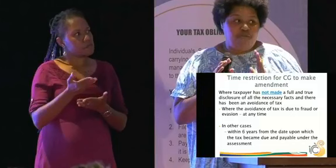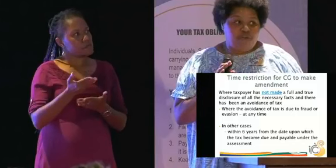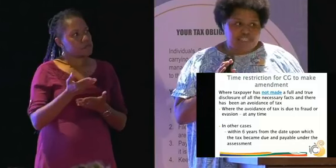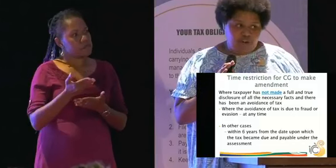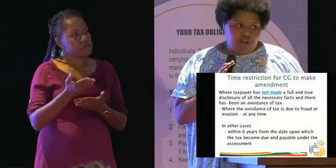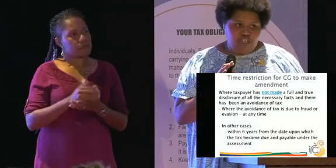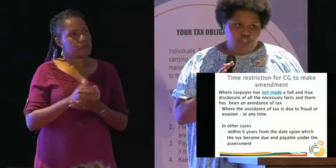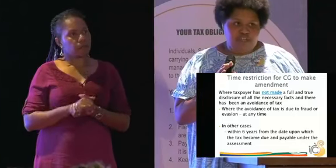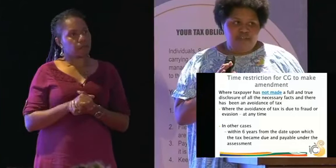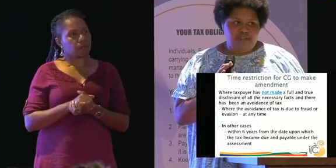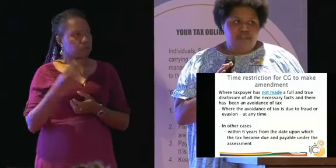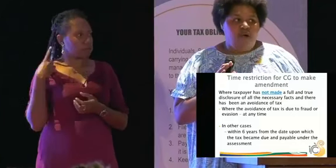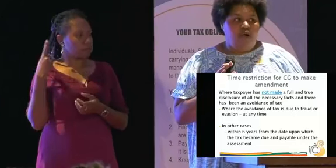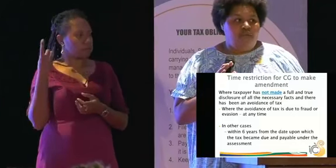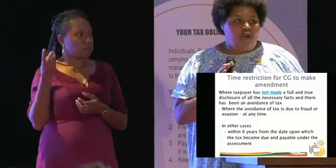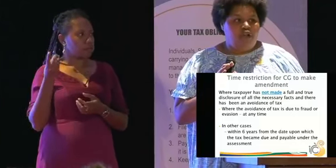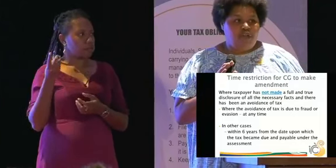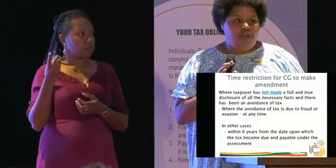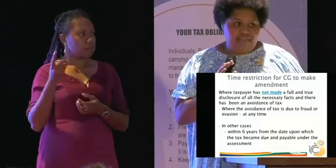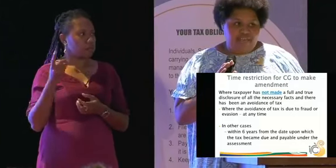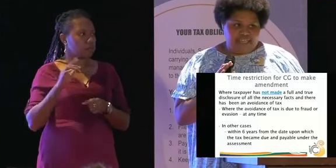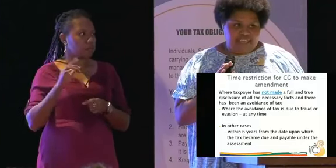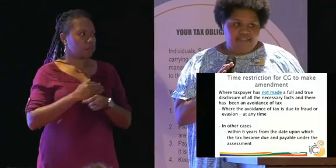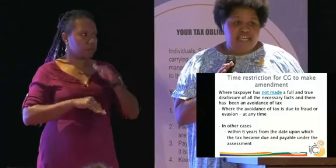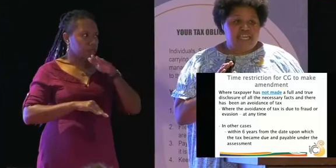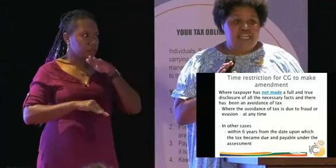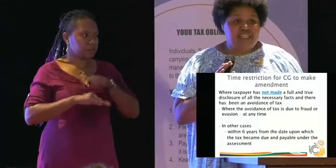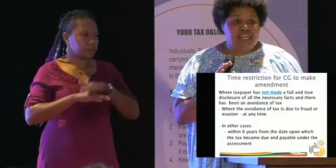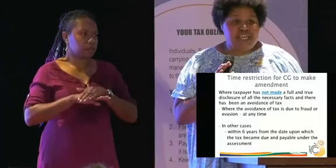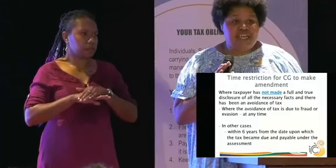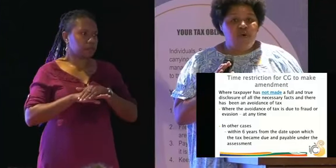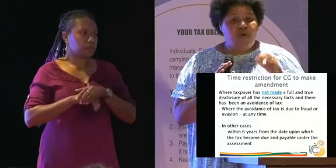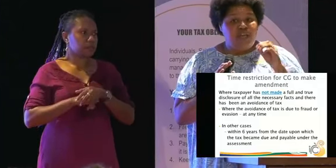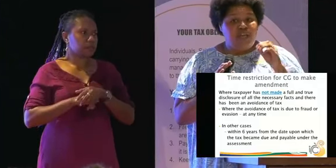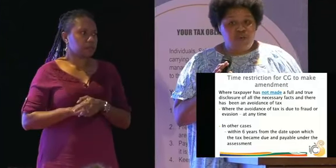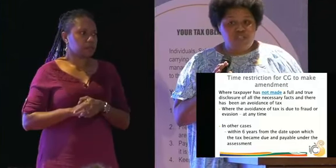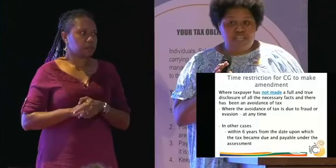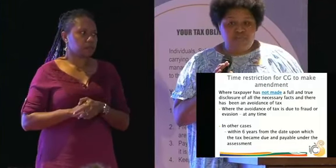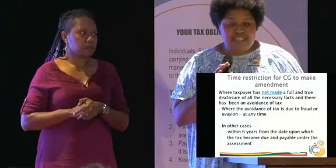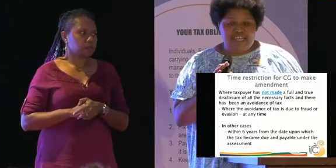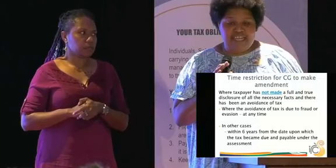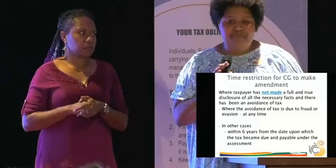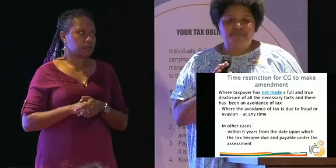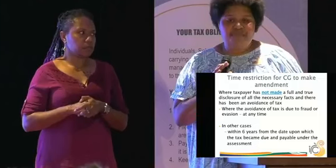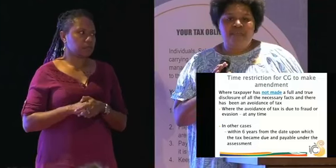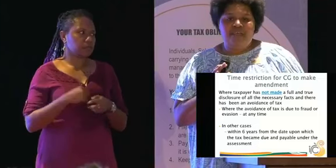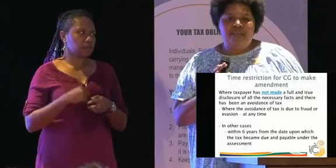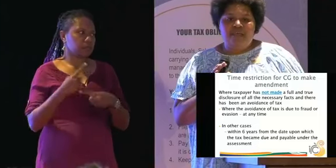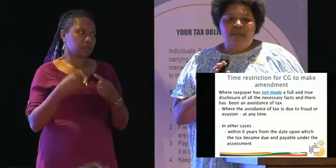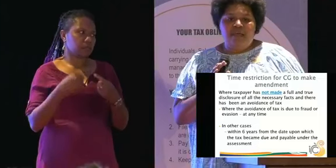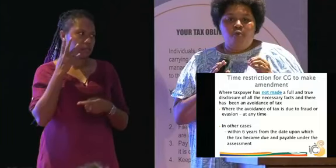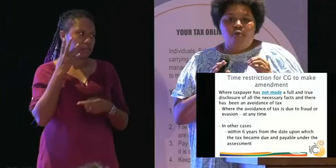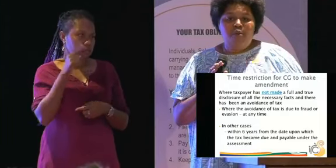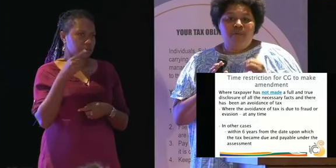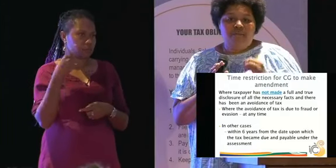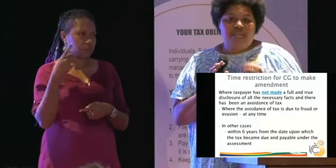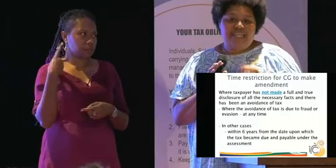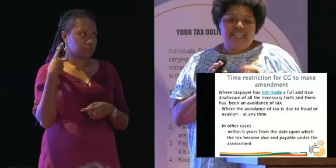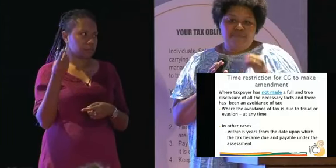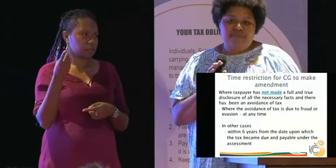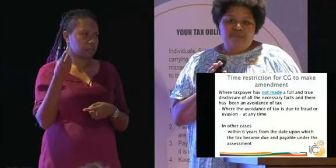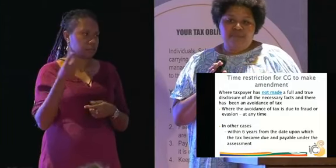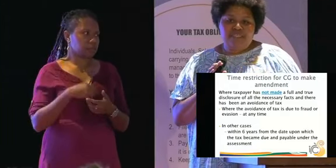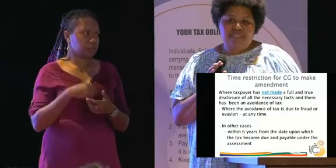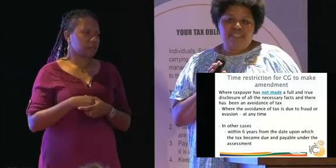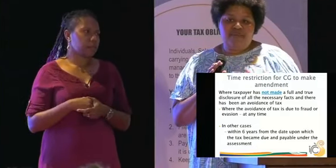make a full disclosure of all your facts initially when you lodge that return, when we raise